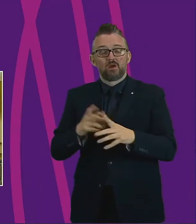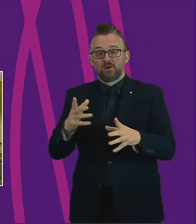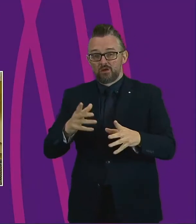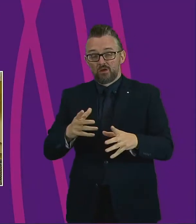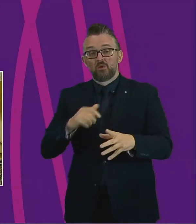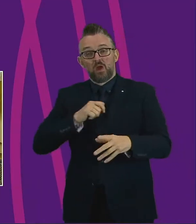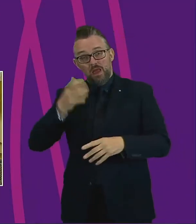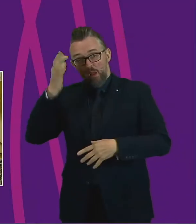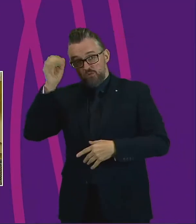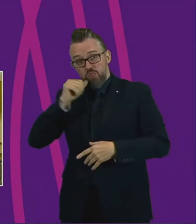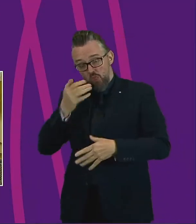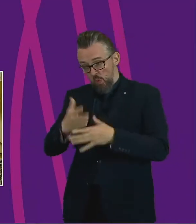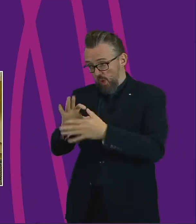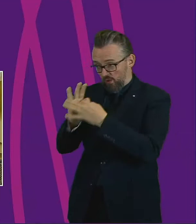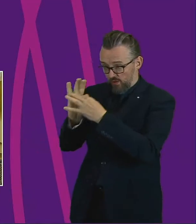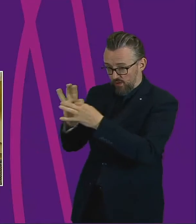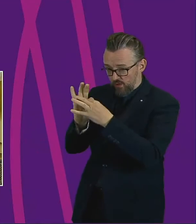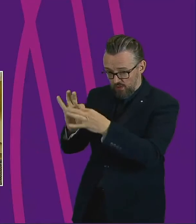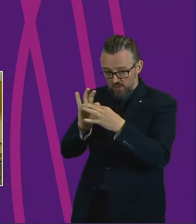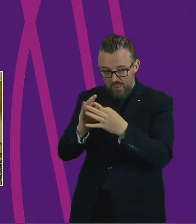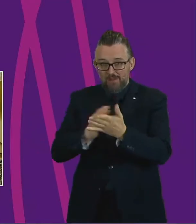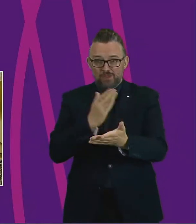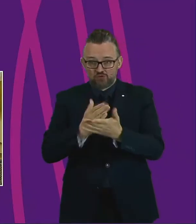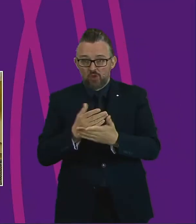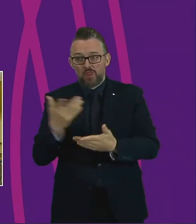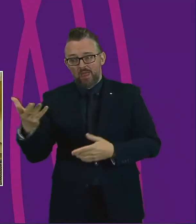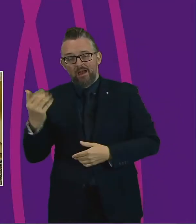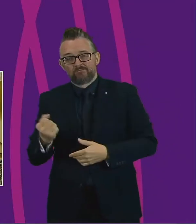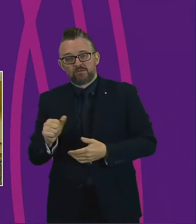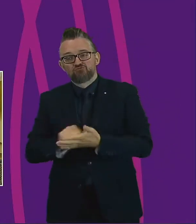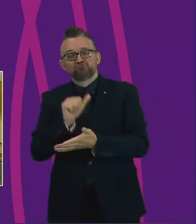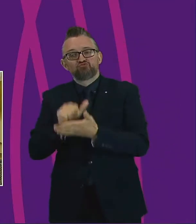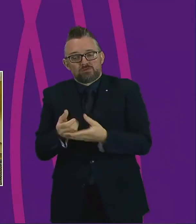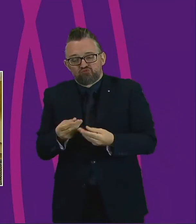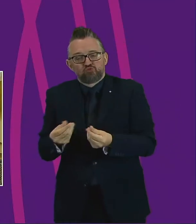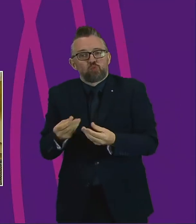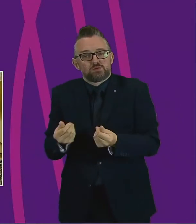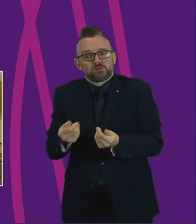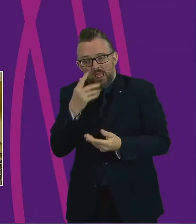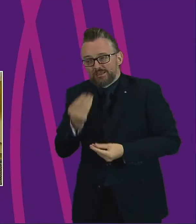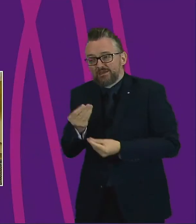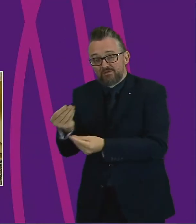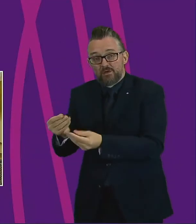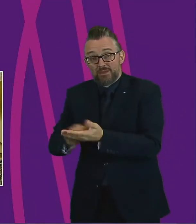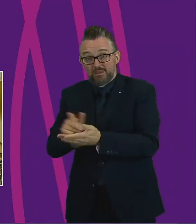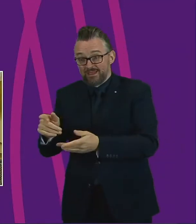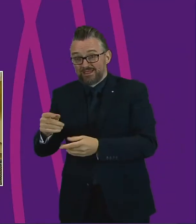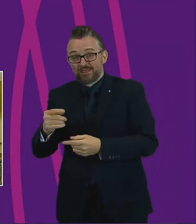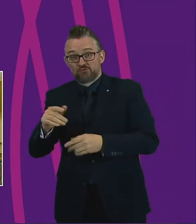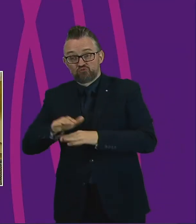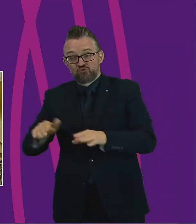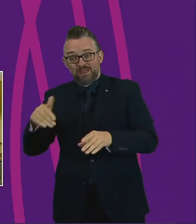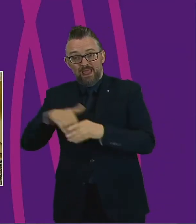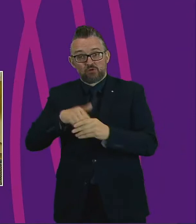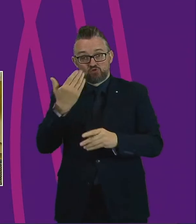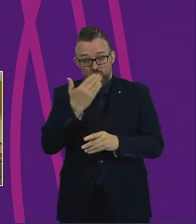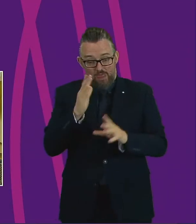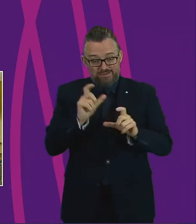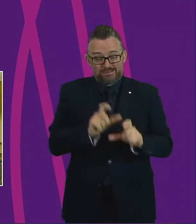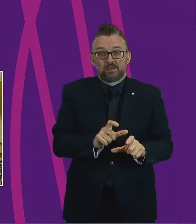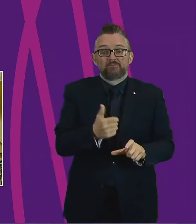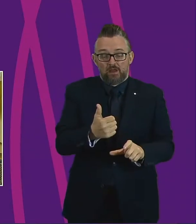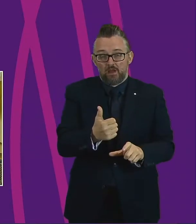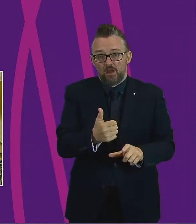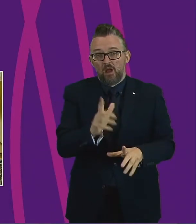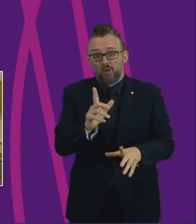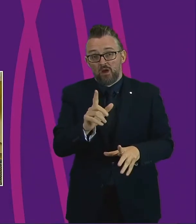with councils to make sure that the resources are there to maximise the time children spend in school if that approach is necessary. But as I